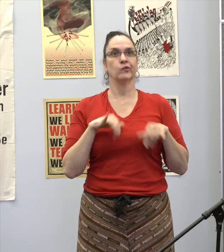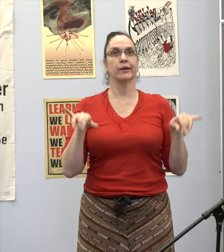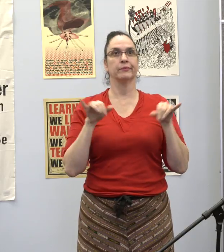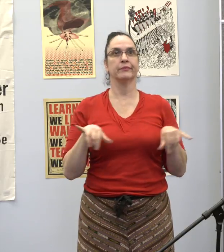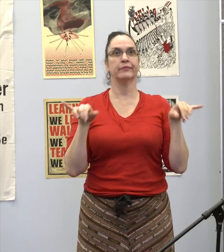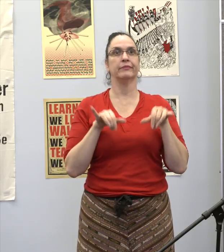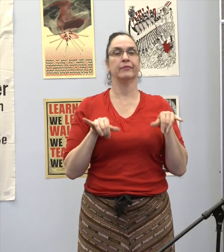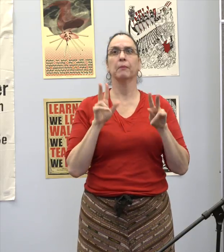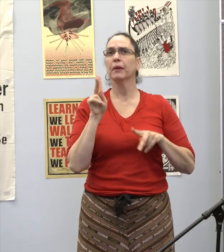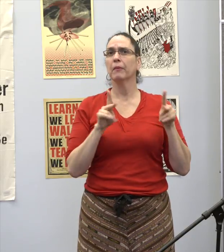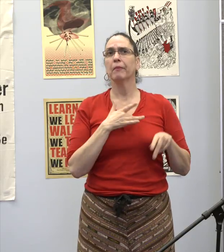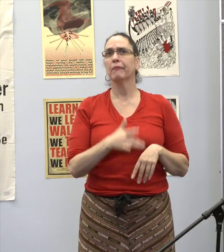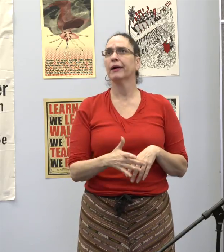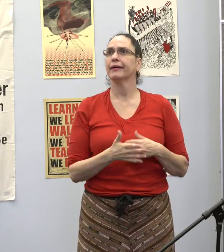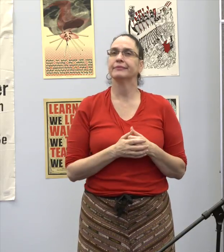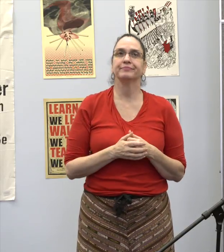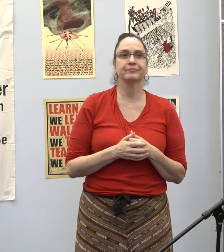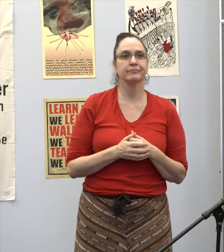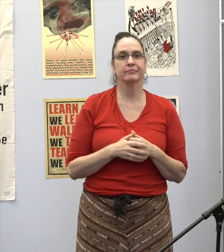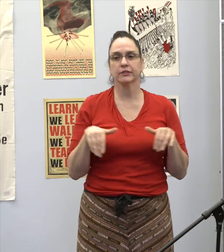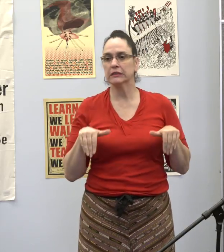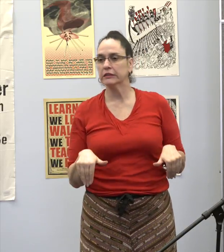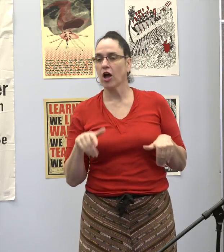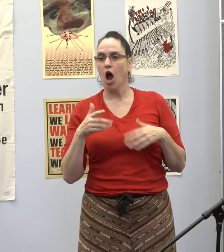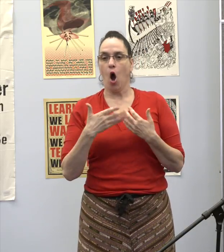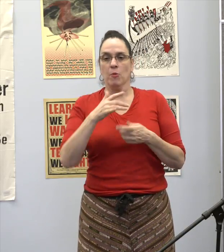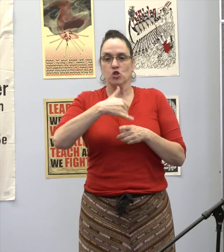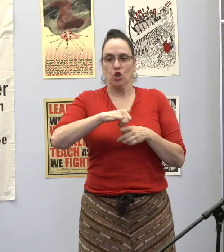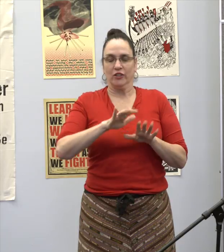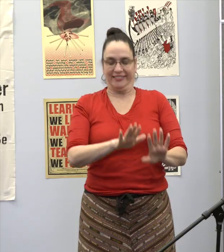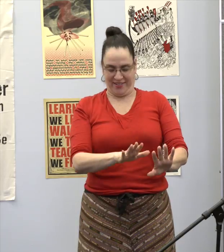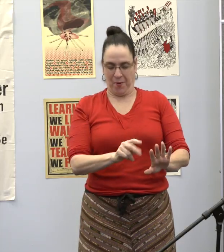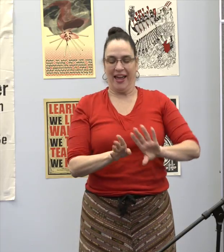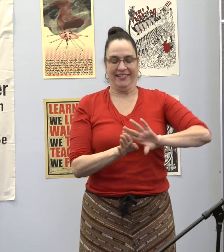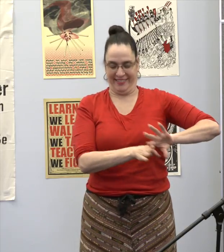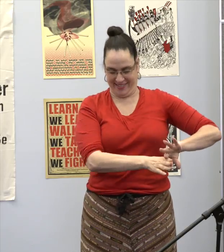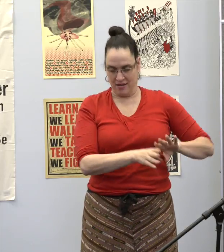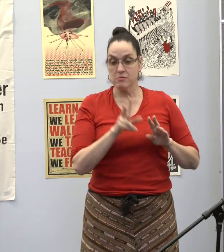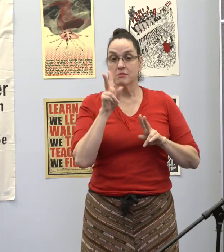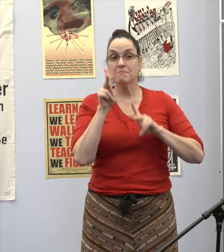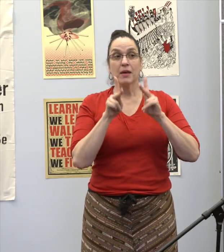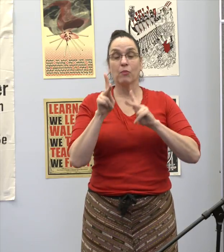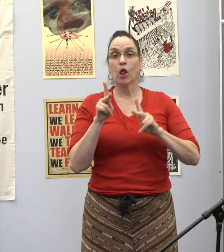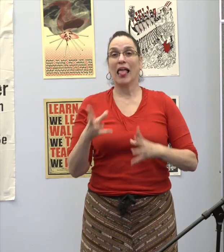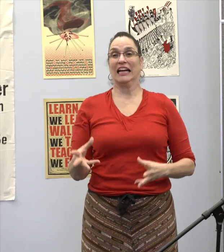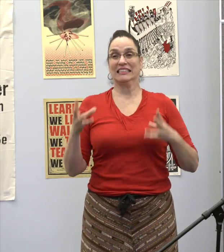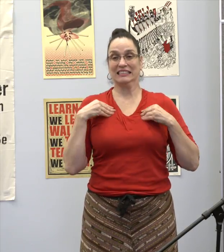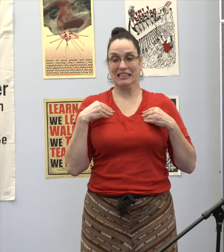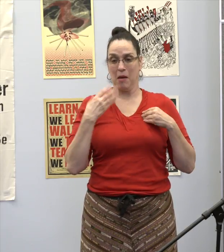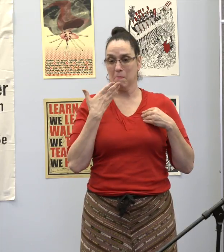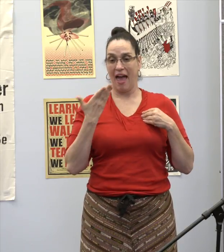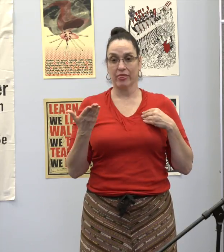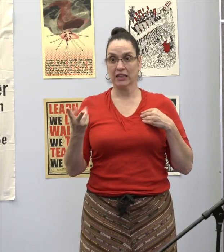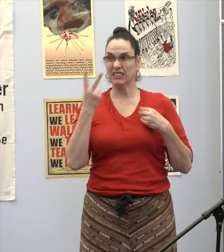right? People accepting, I almost cursed, accepting the bad things that are laid out before them,